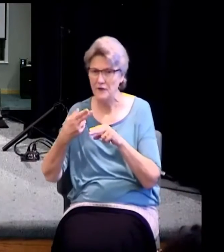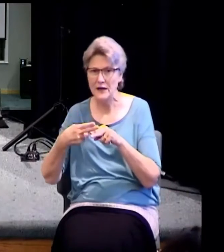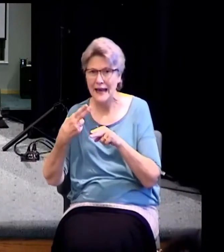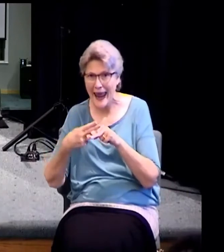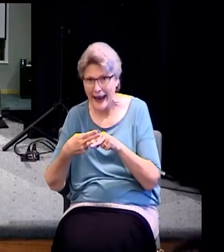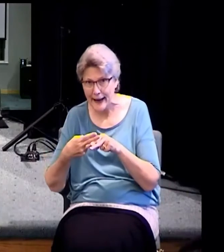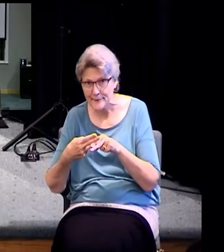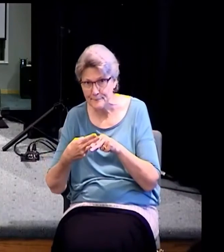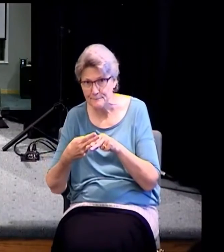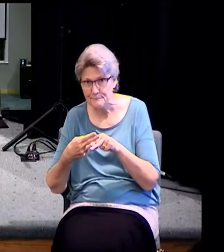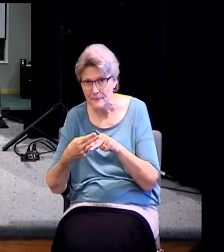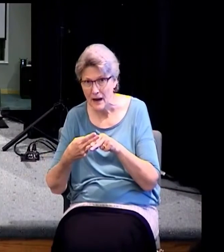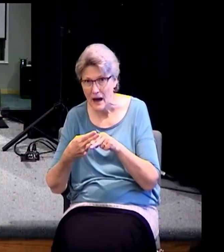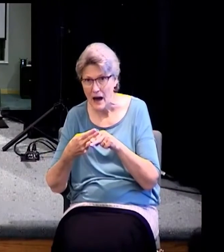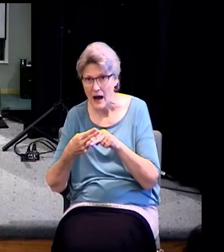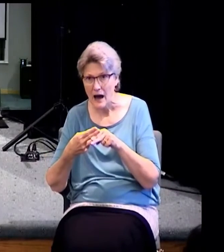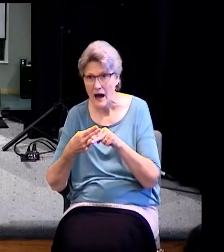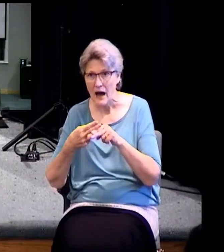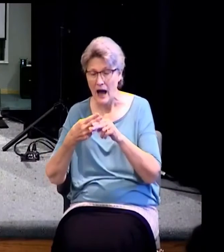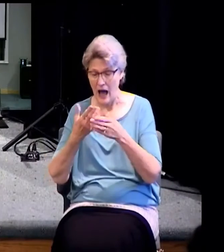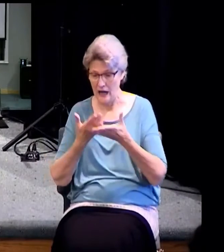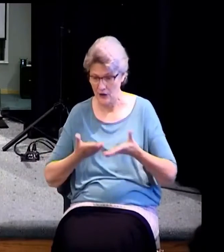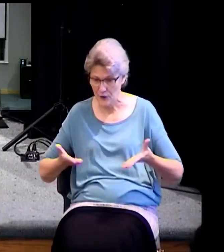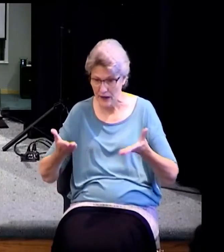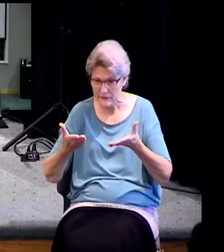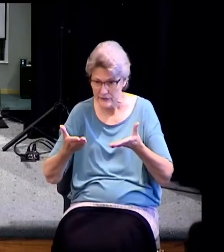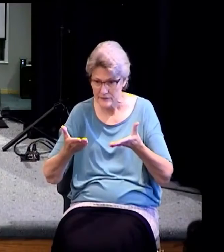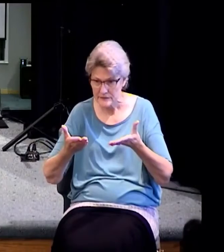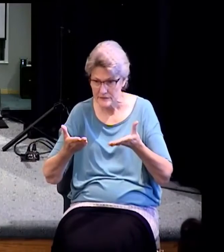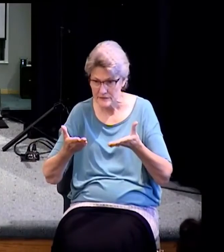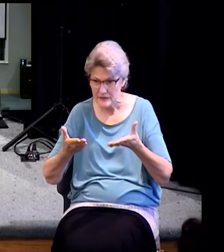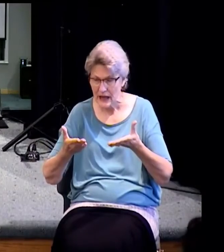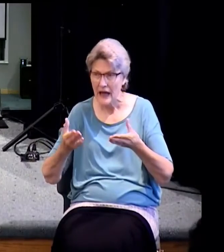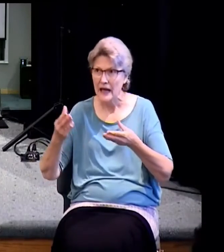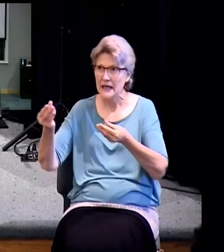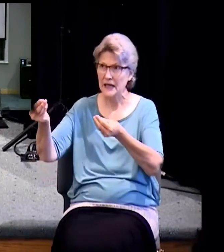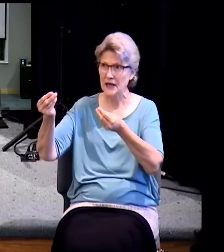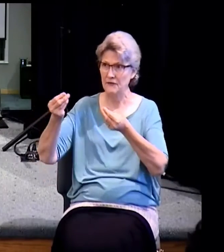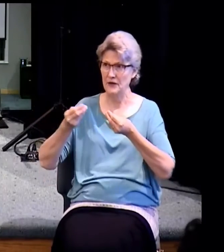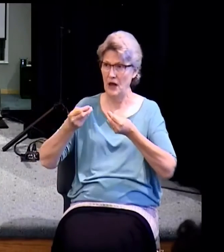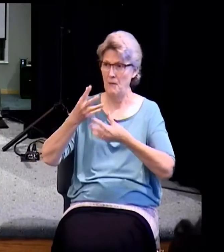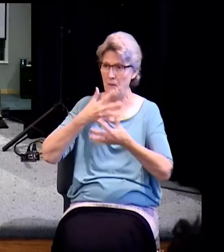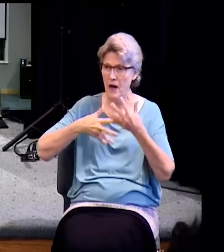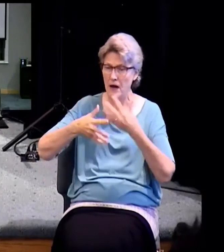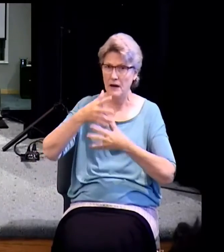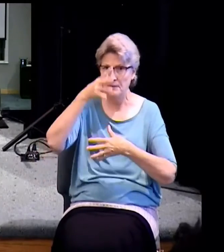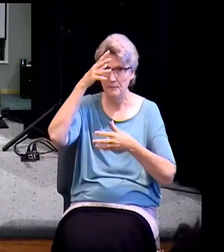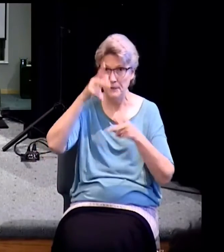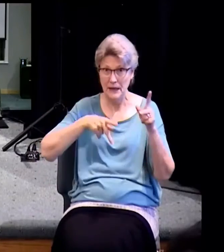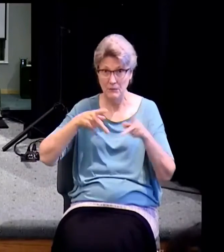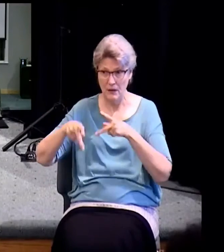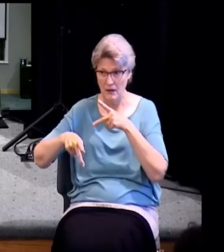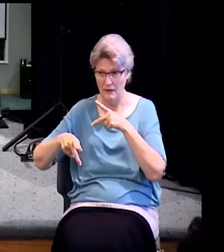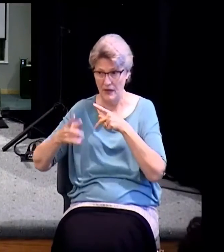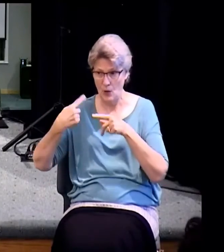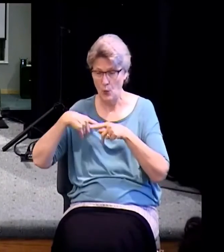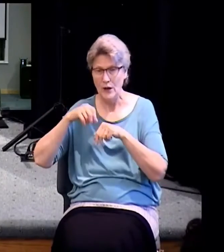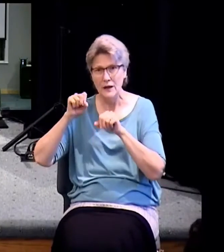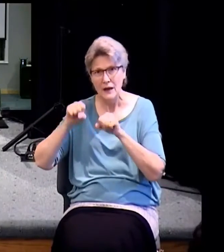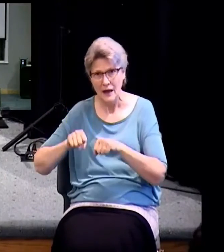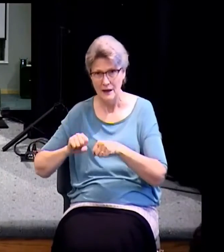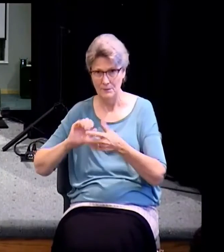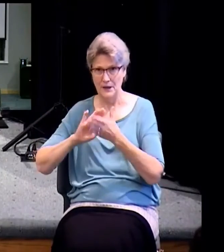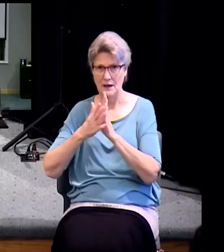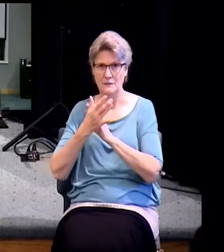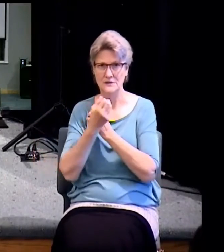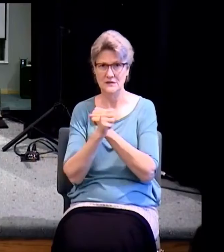other name under heaven given among men whereby we must be saved. It says, they beat them and whipped